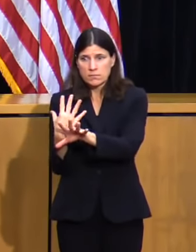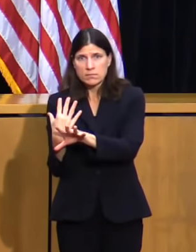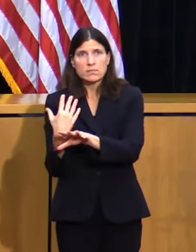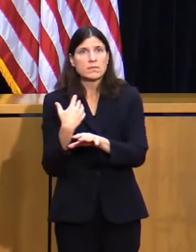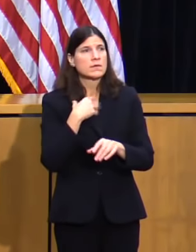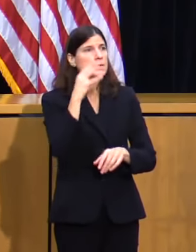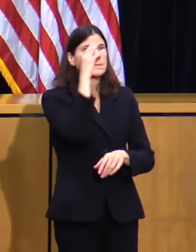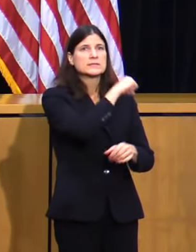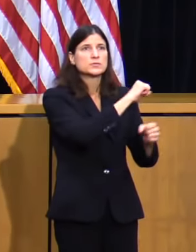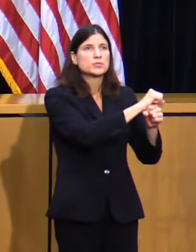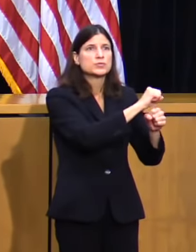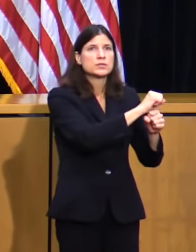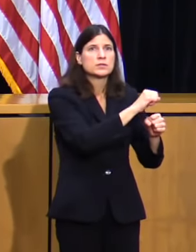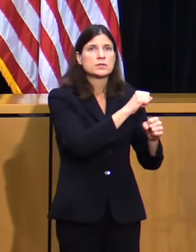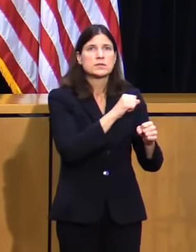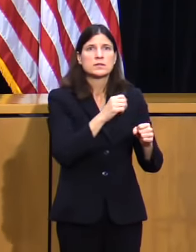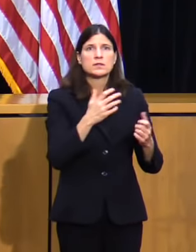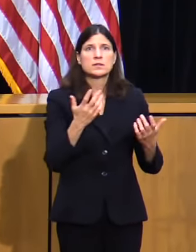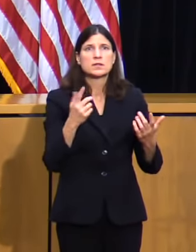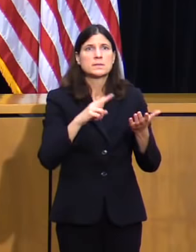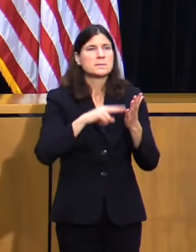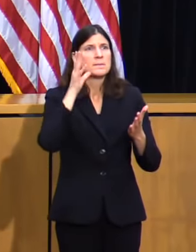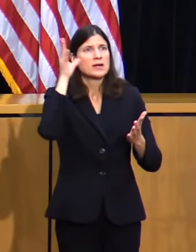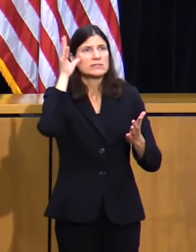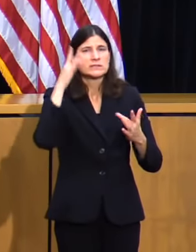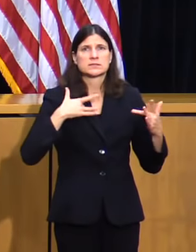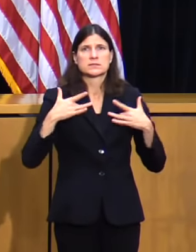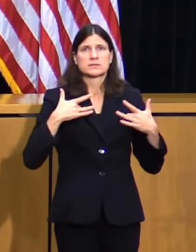to continue to be able to do something that